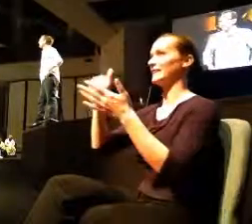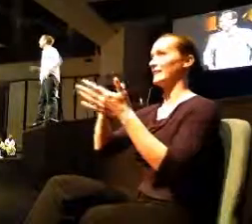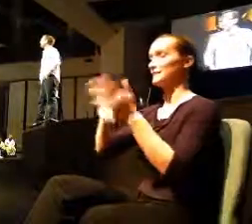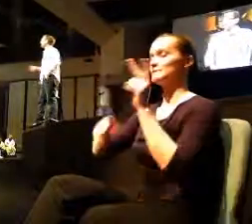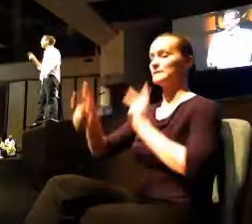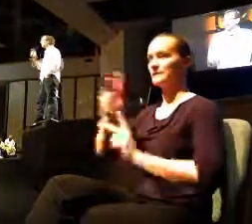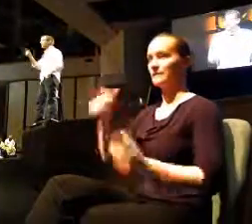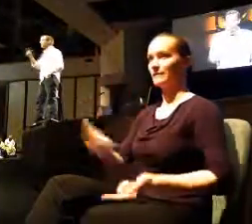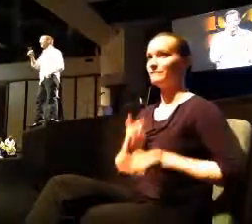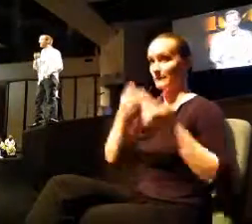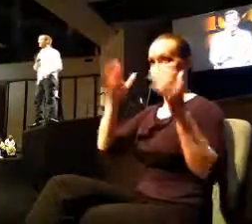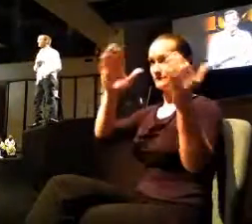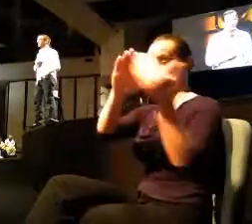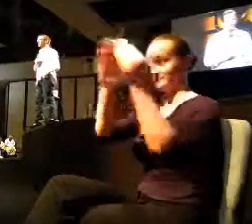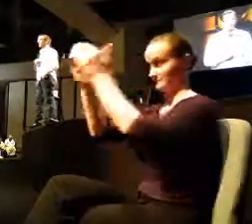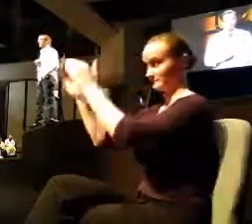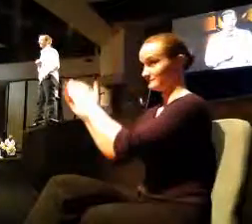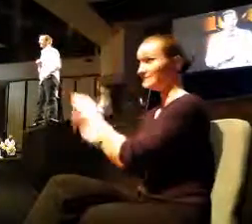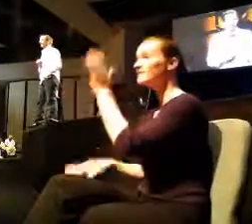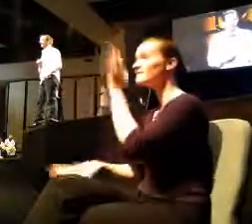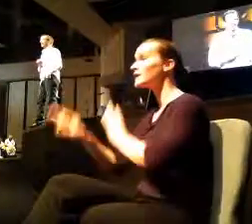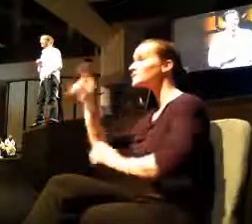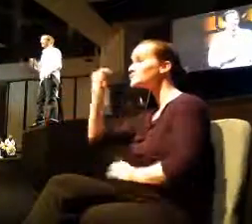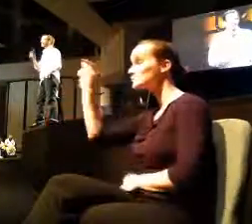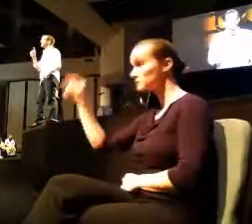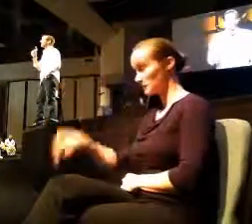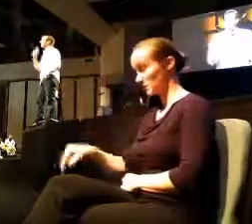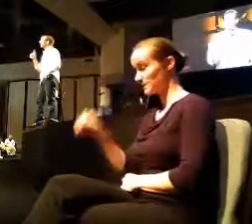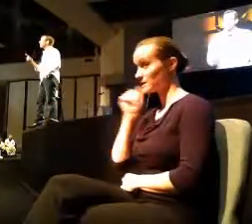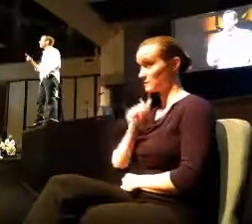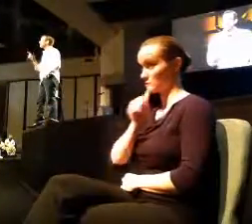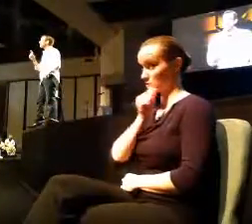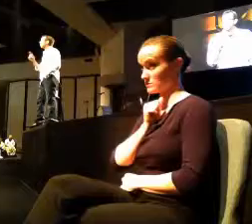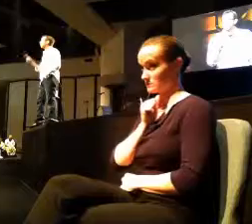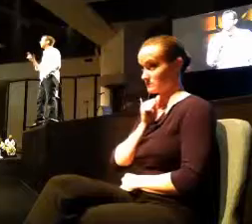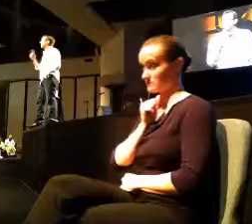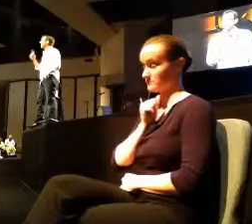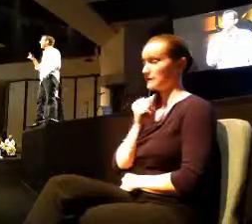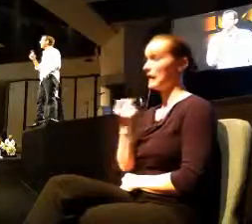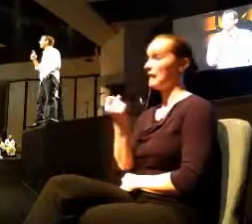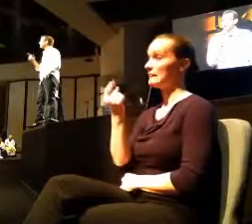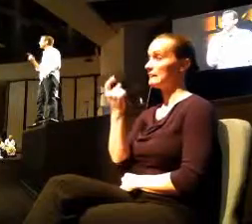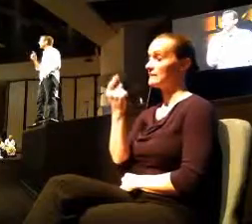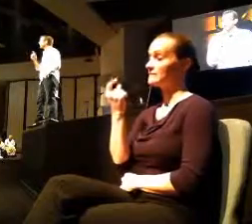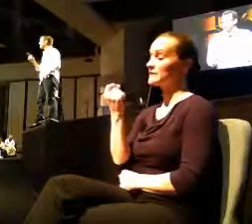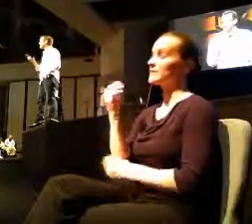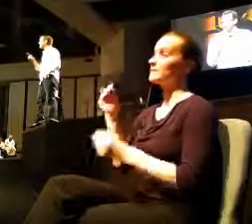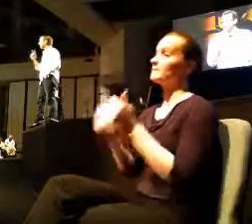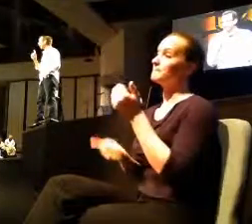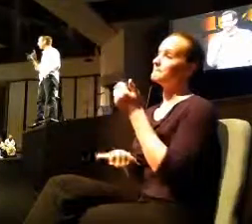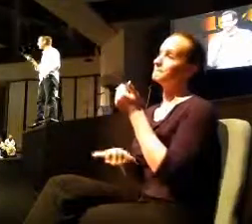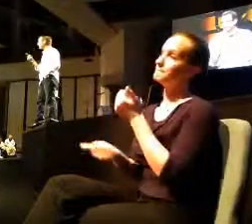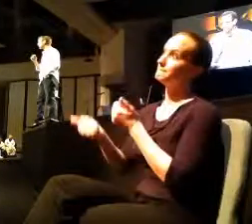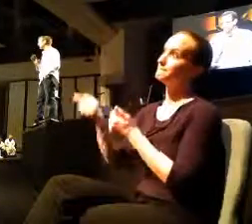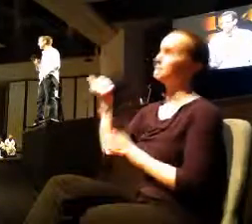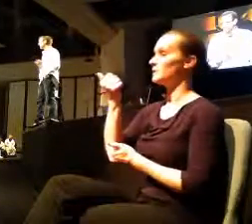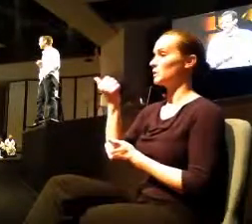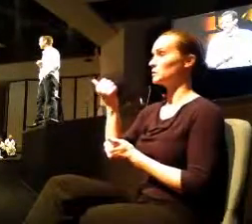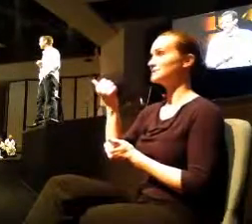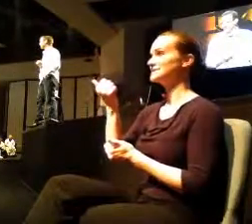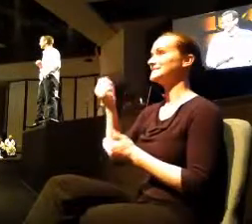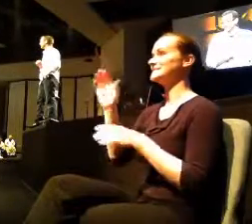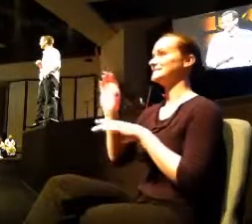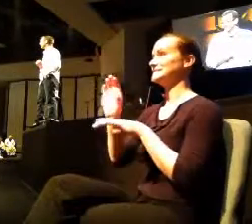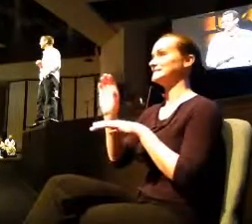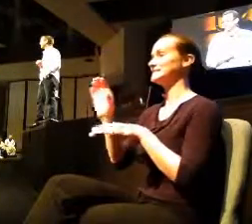they found that Tucson, Arizona is the 11th most unchurched city in all of the